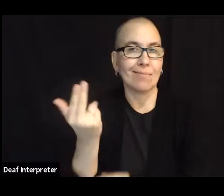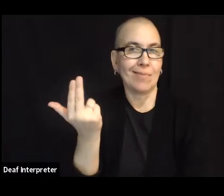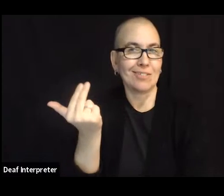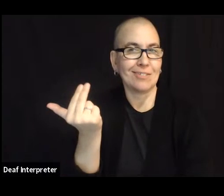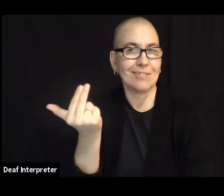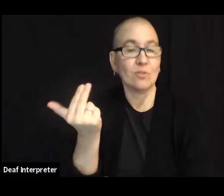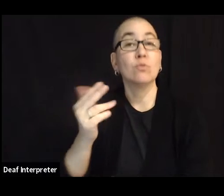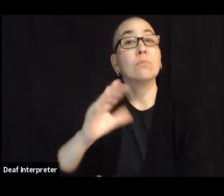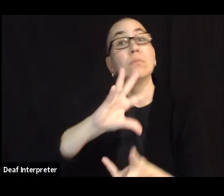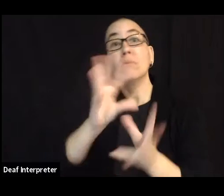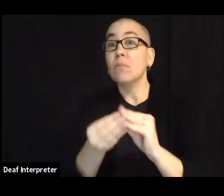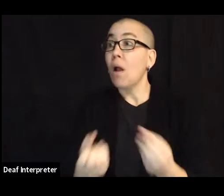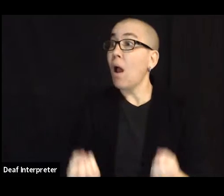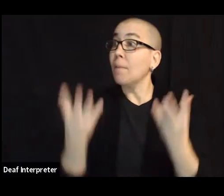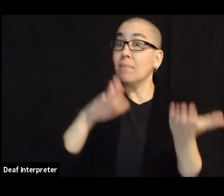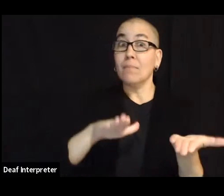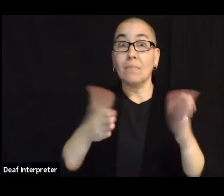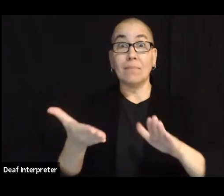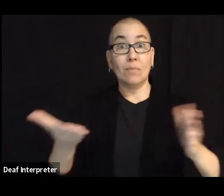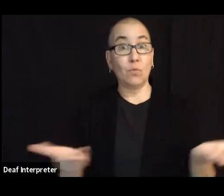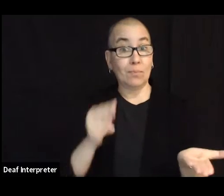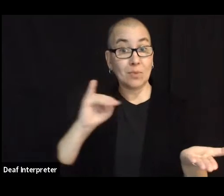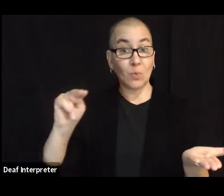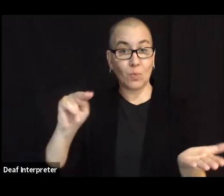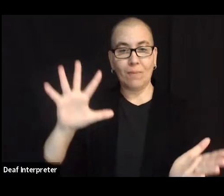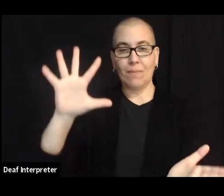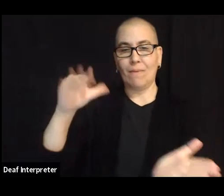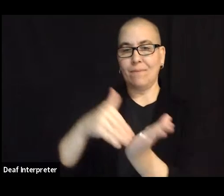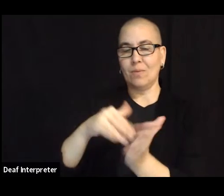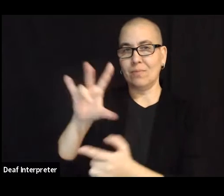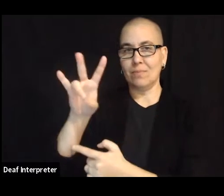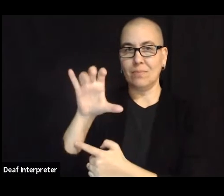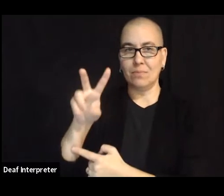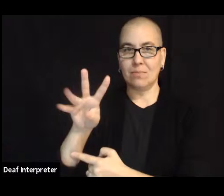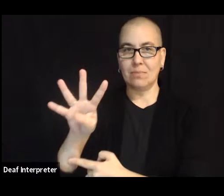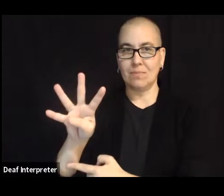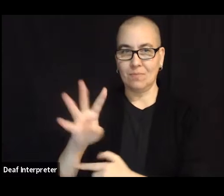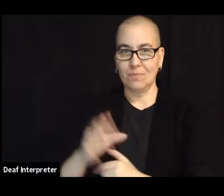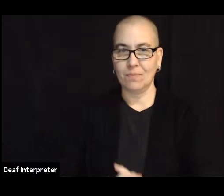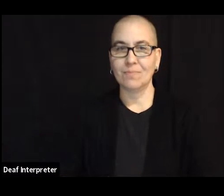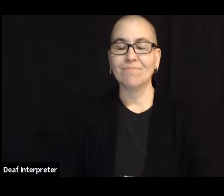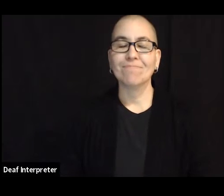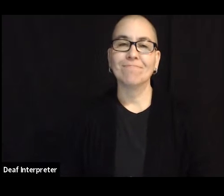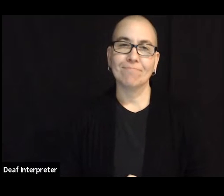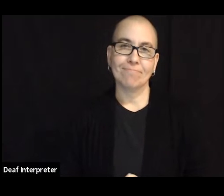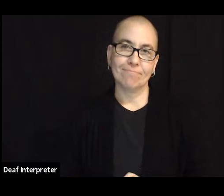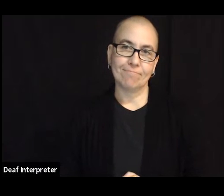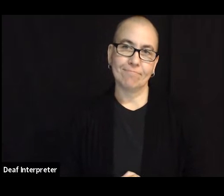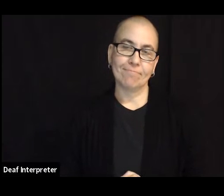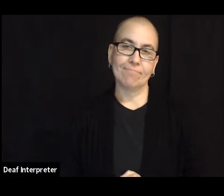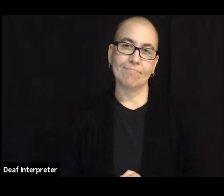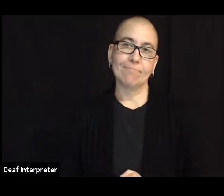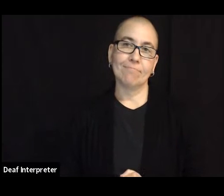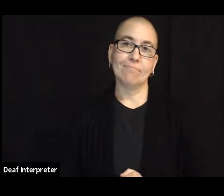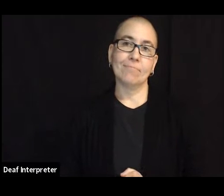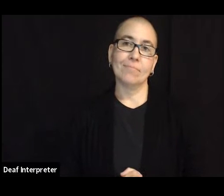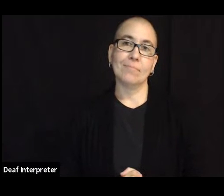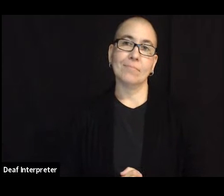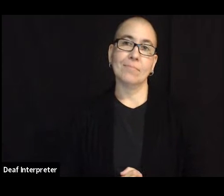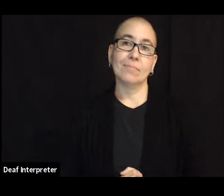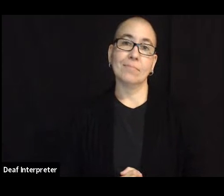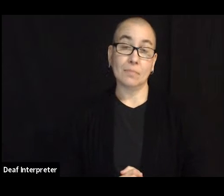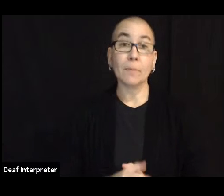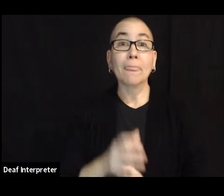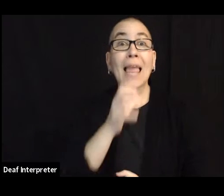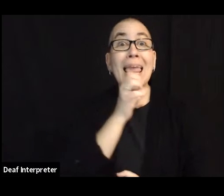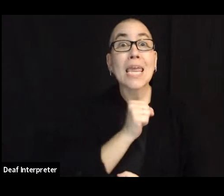5,724 deaths since the start of the pandemic. The deaths we are reporting today include age ranges from the 50s up